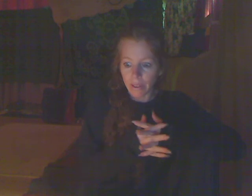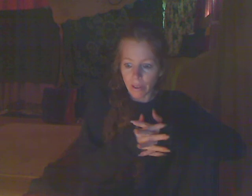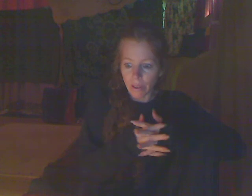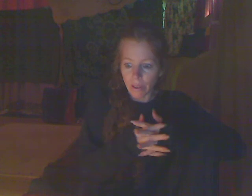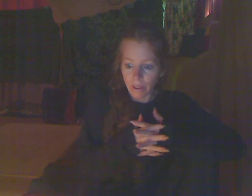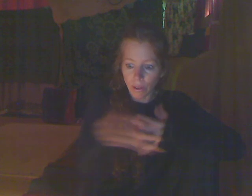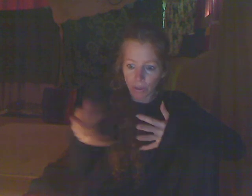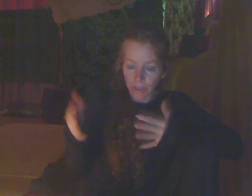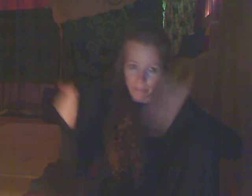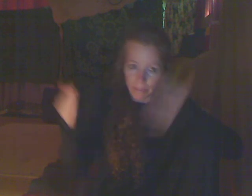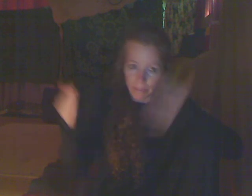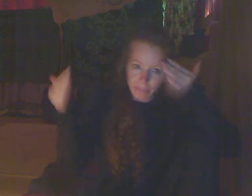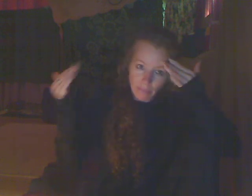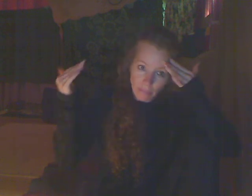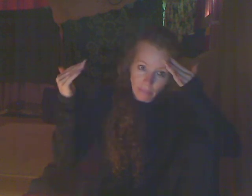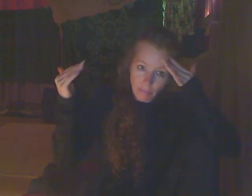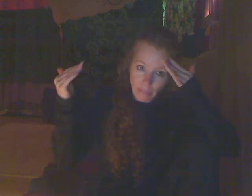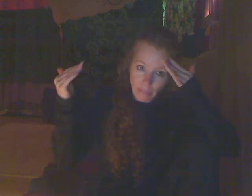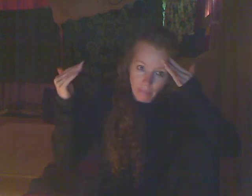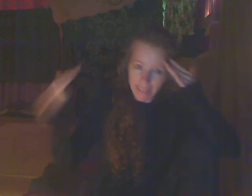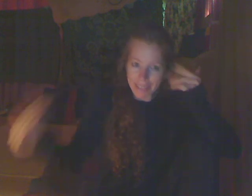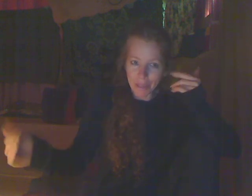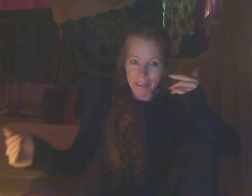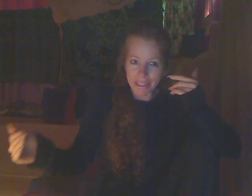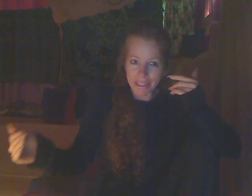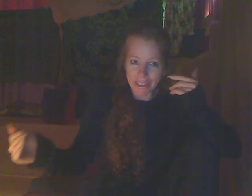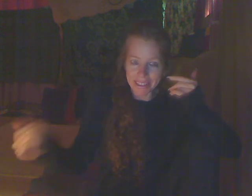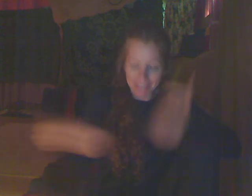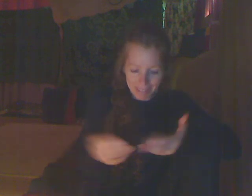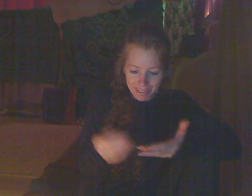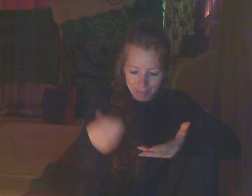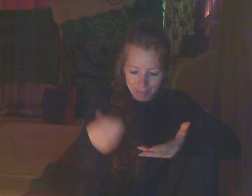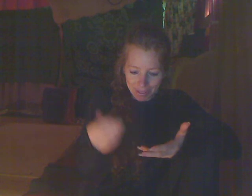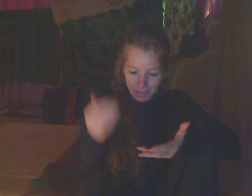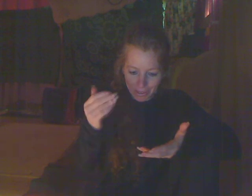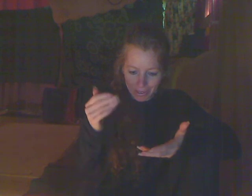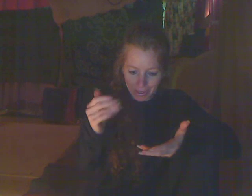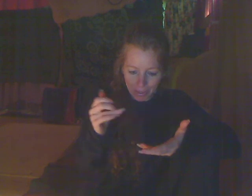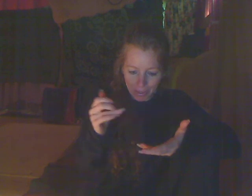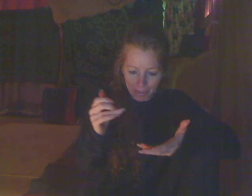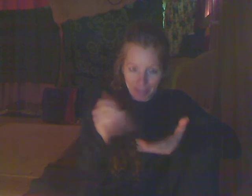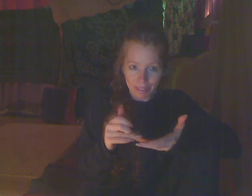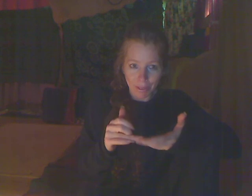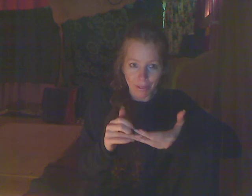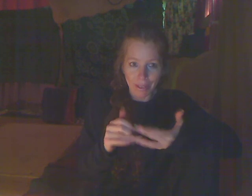also the, it is like an occupation, isn't it? I'm thinking of